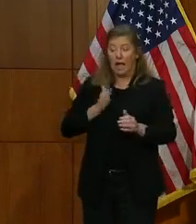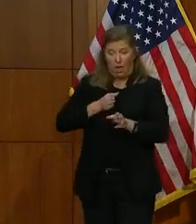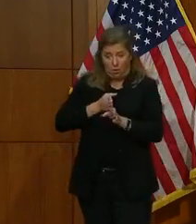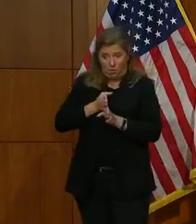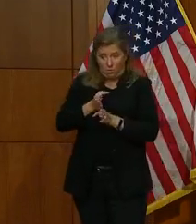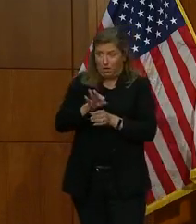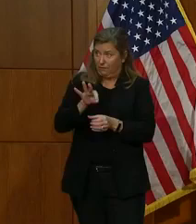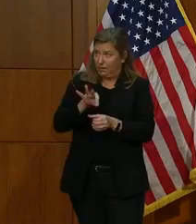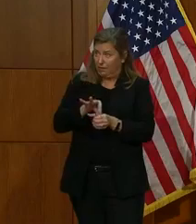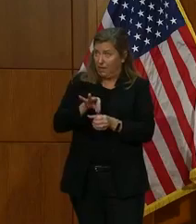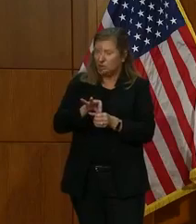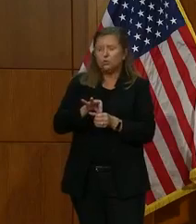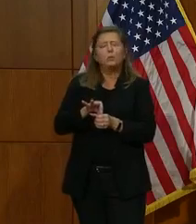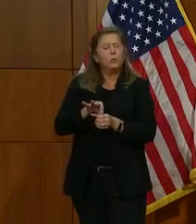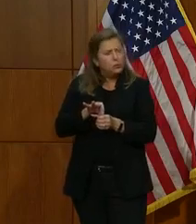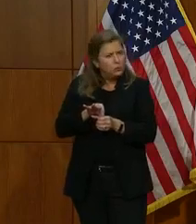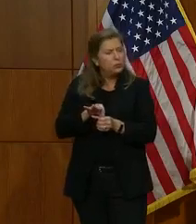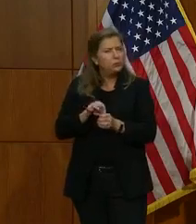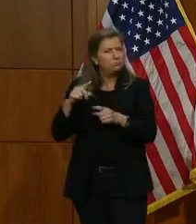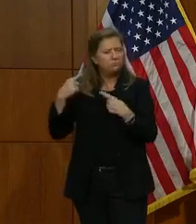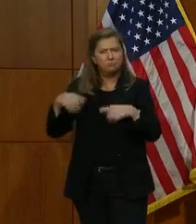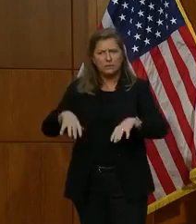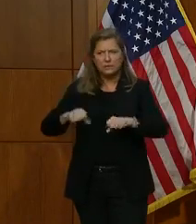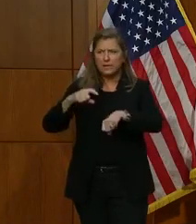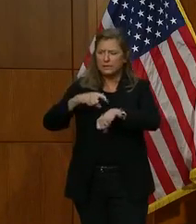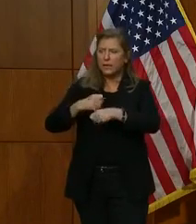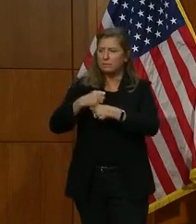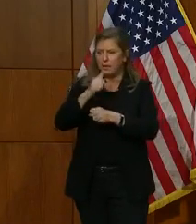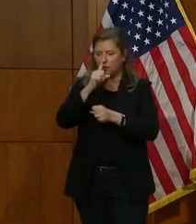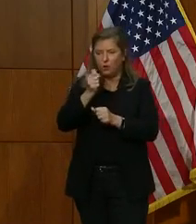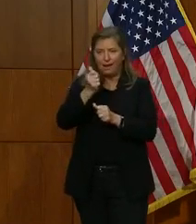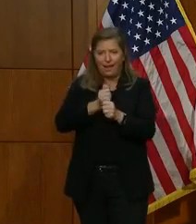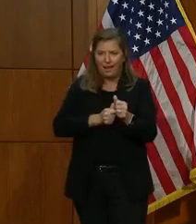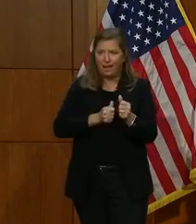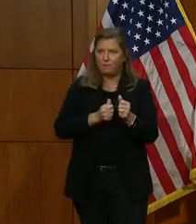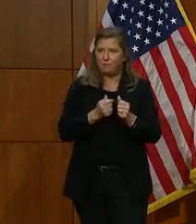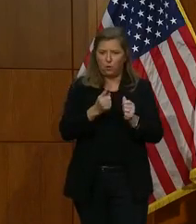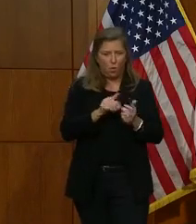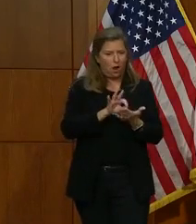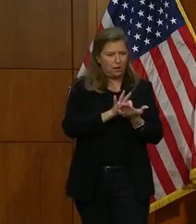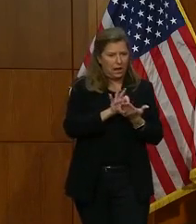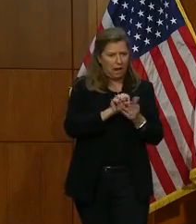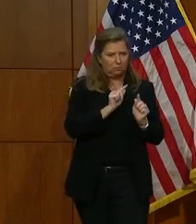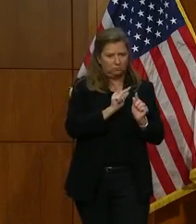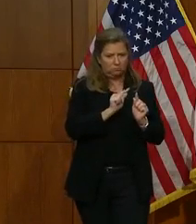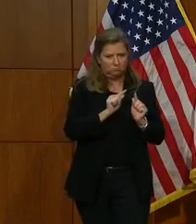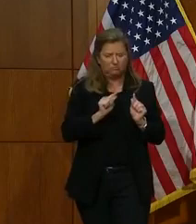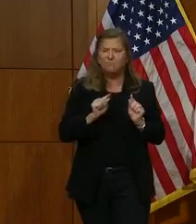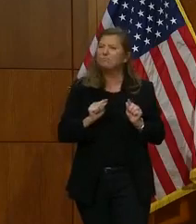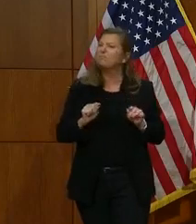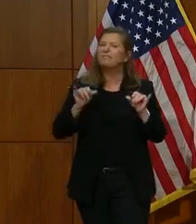spent time to make sure every single ballot's counted, and we're going to do that just like